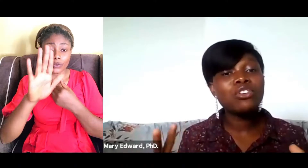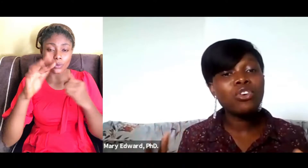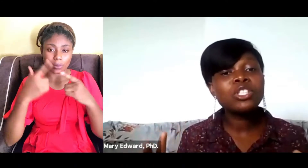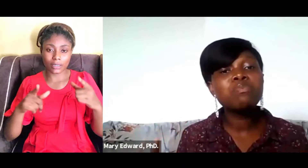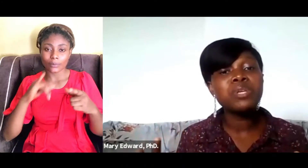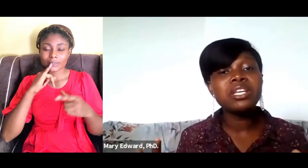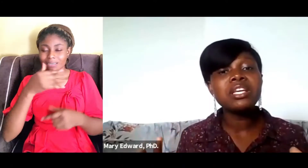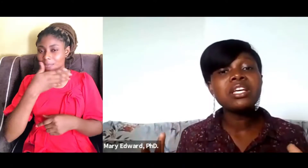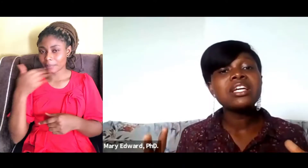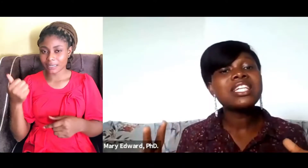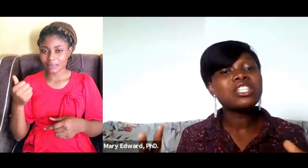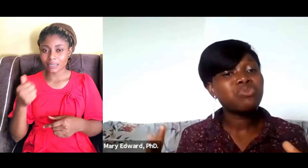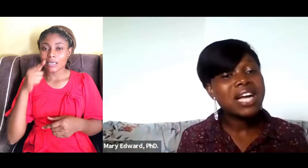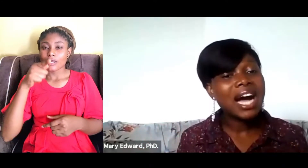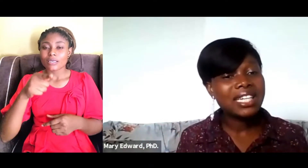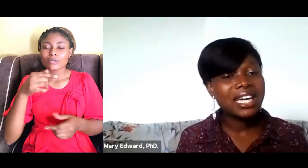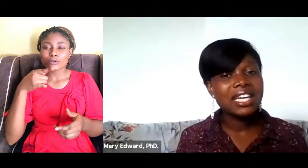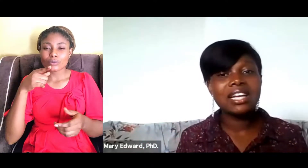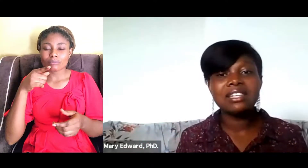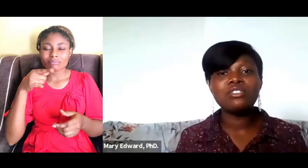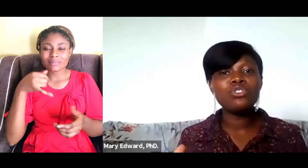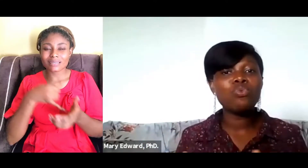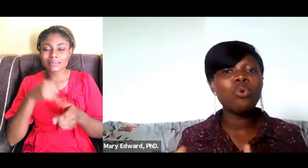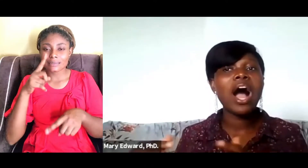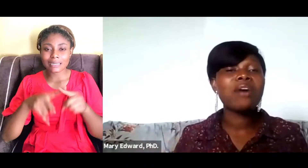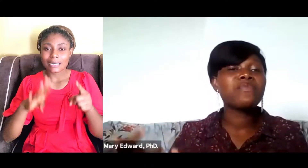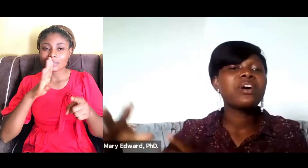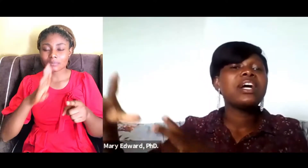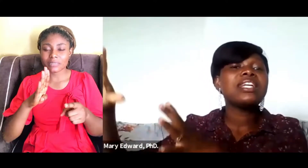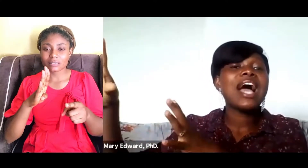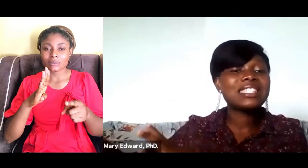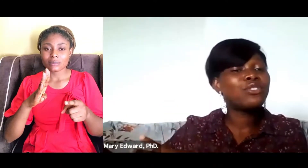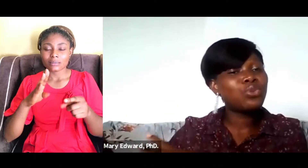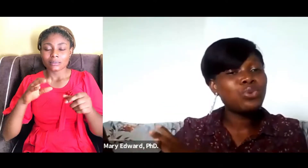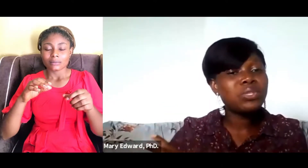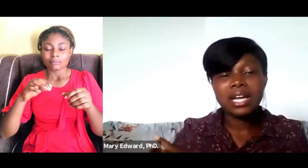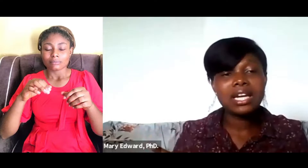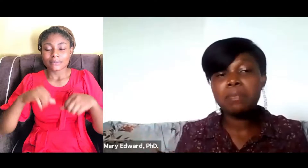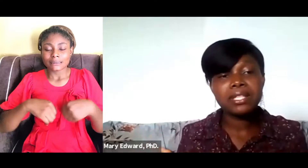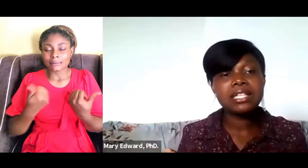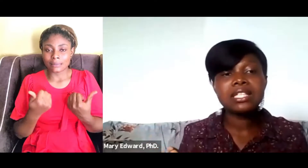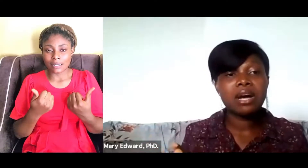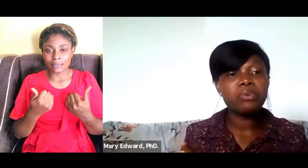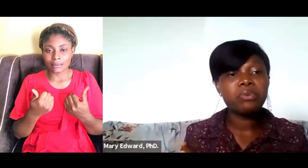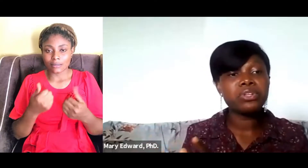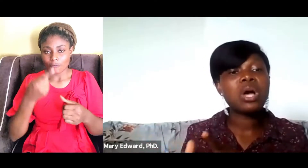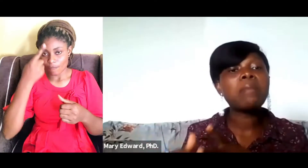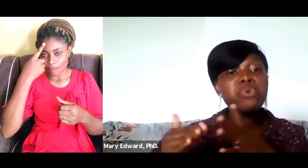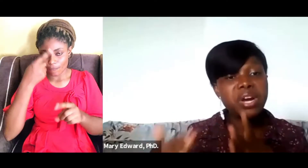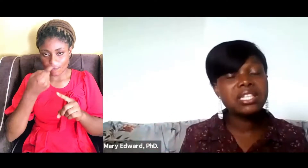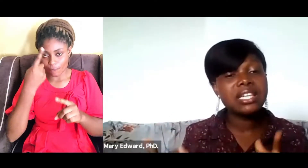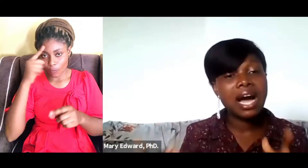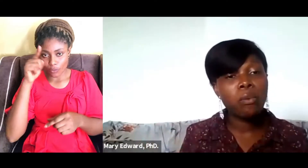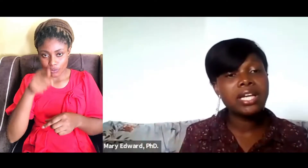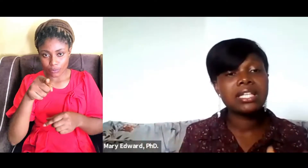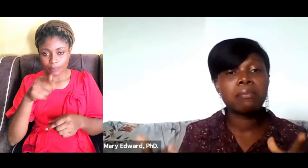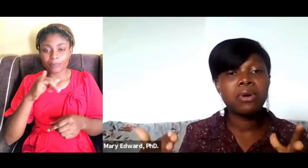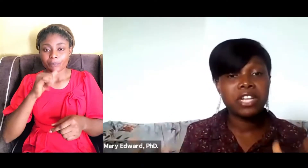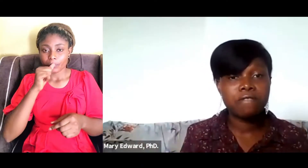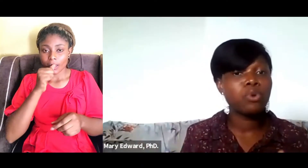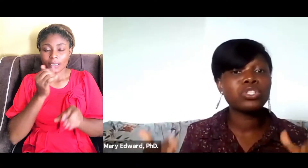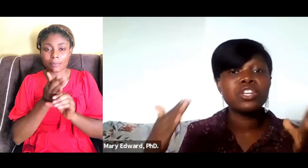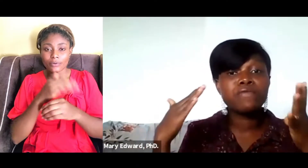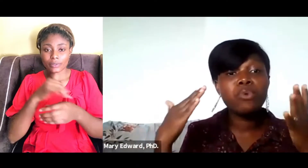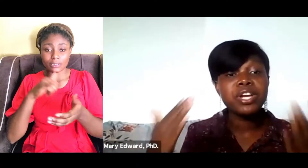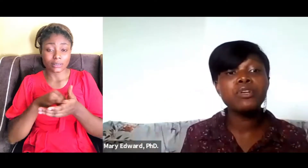It cannot be disregarded and you will have the access to use another person's language. So I'm creating the awareness